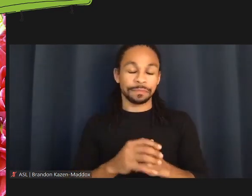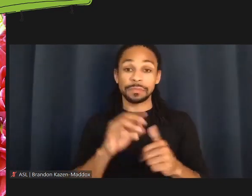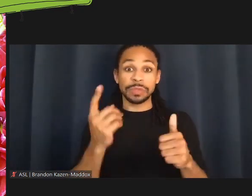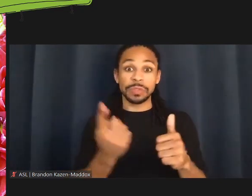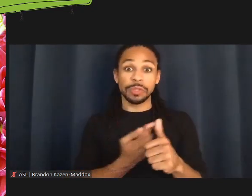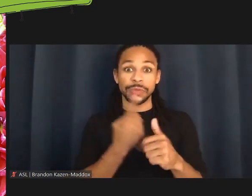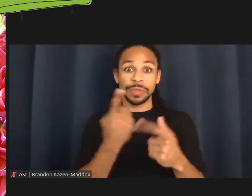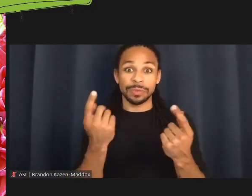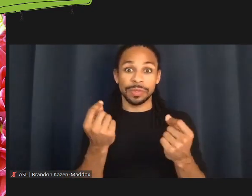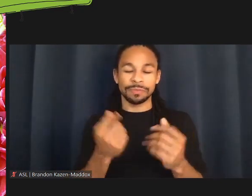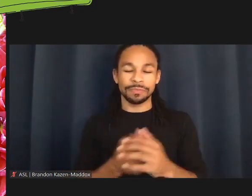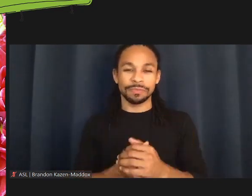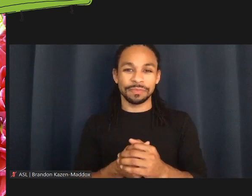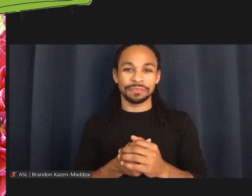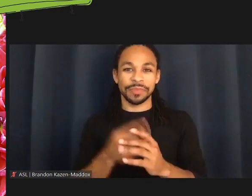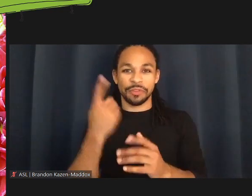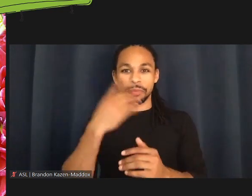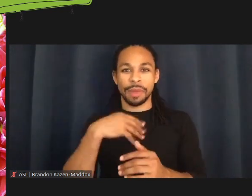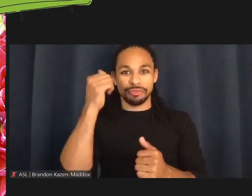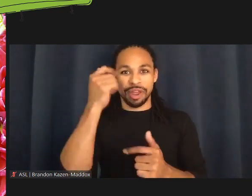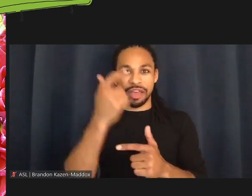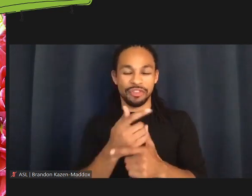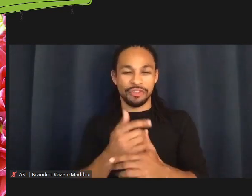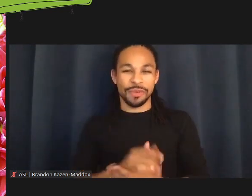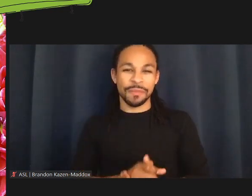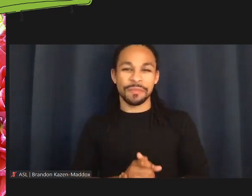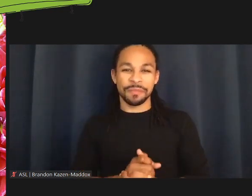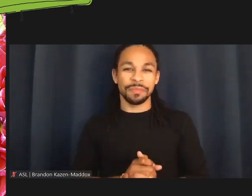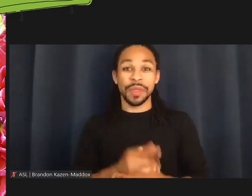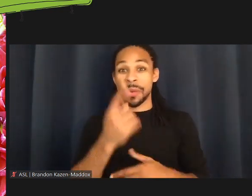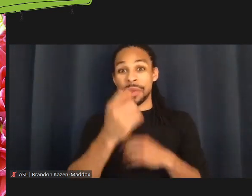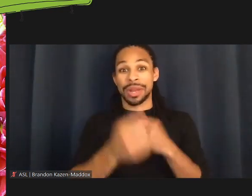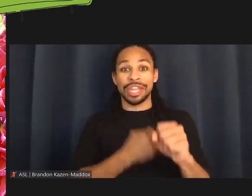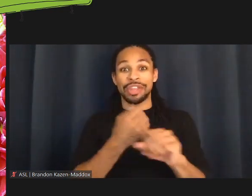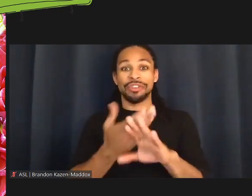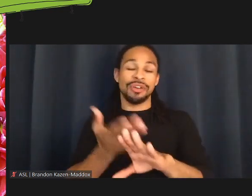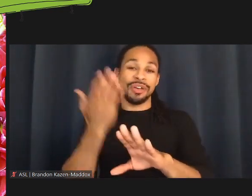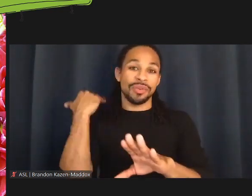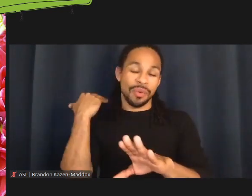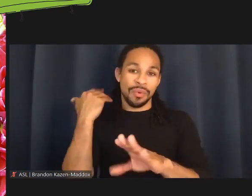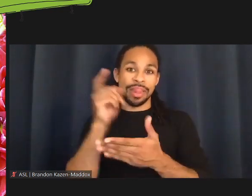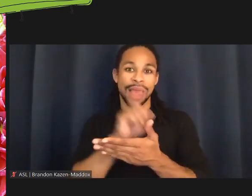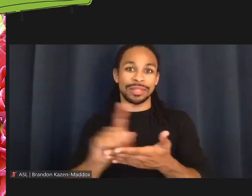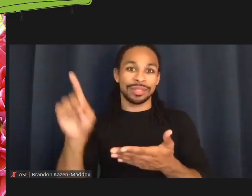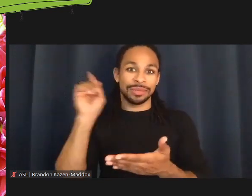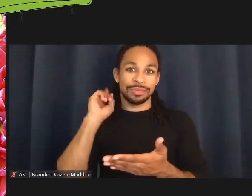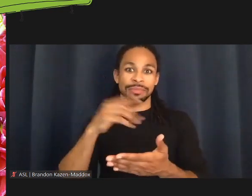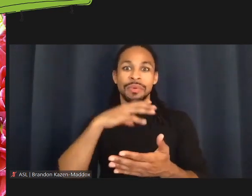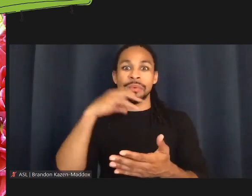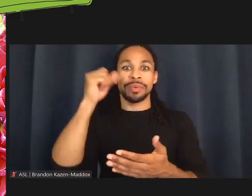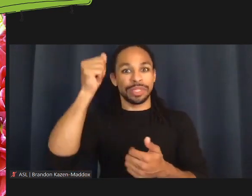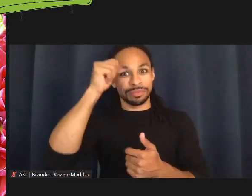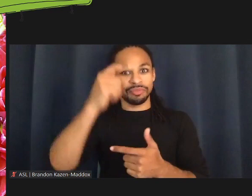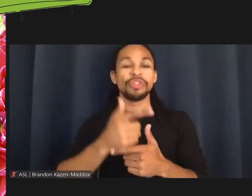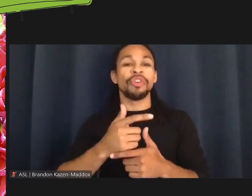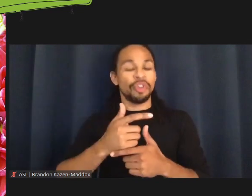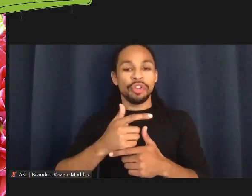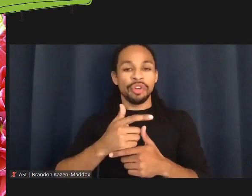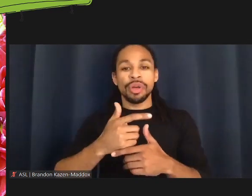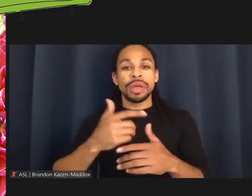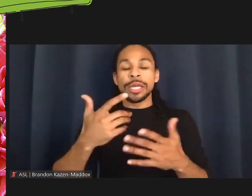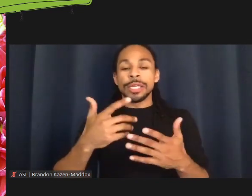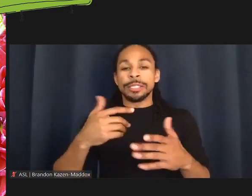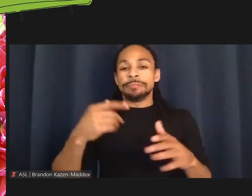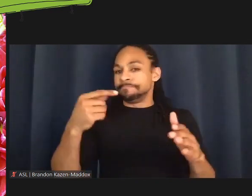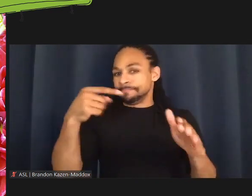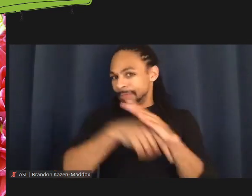is for my brother. So a year ago, last week, my oldest brother took his own life. And like a lot